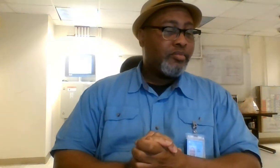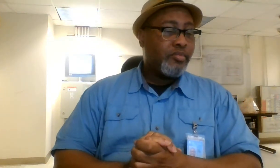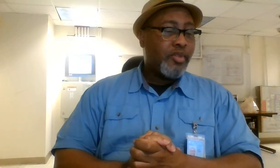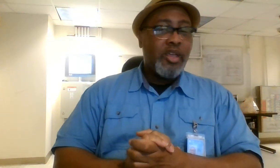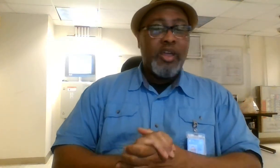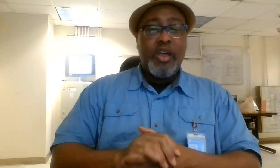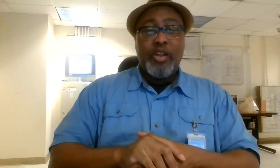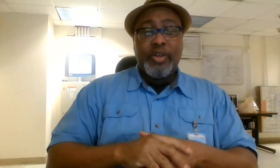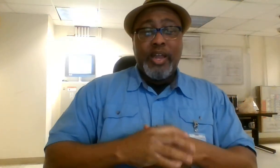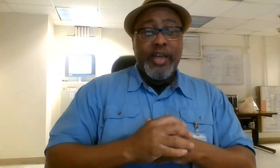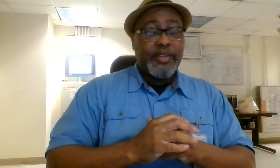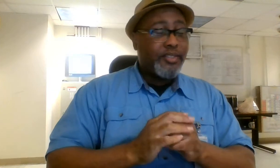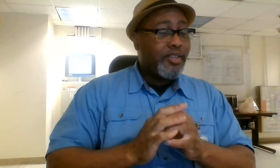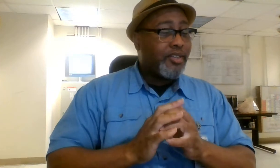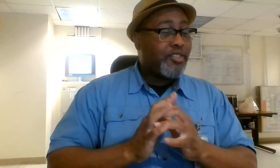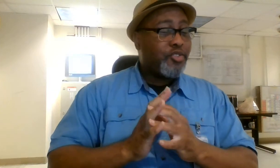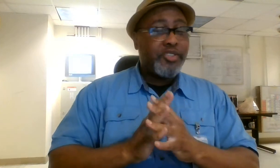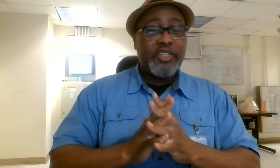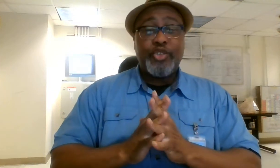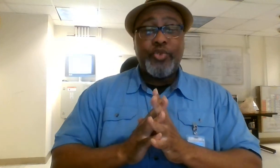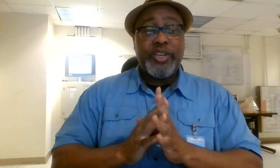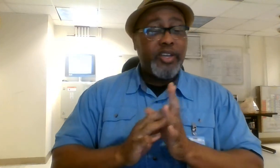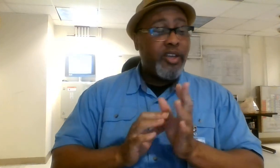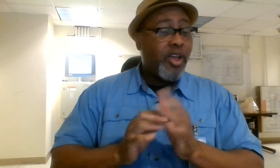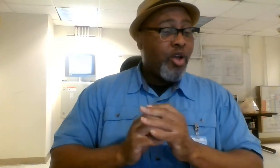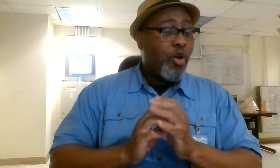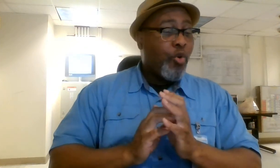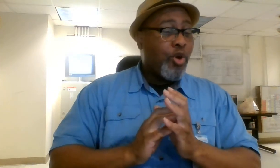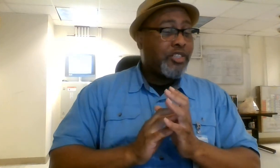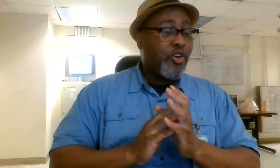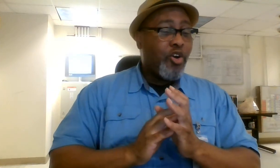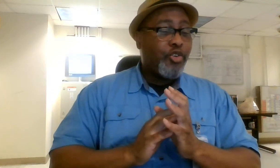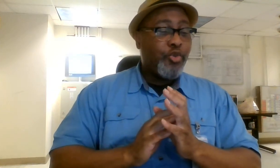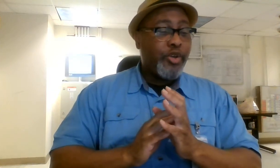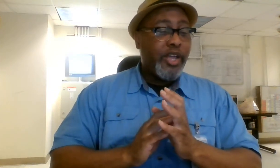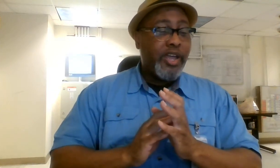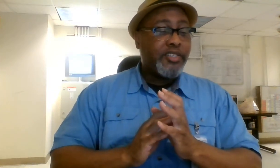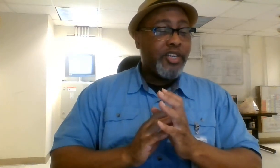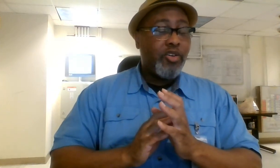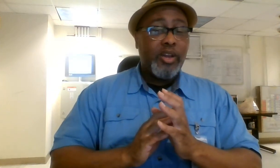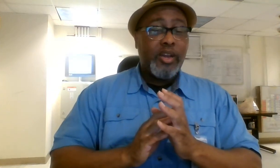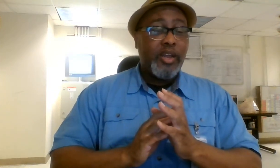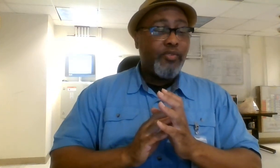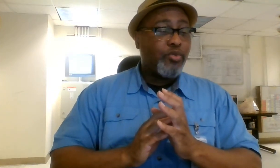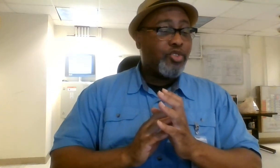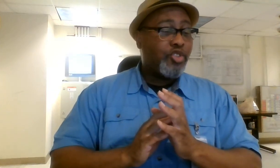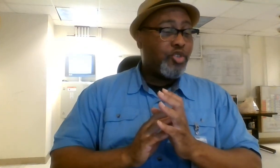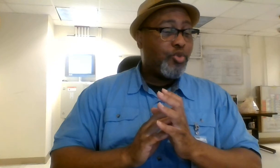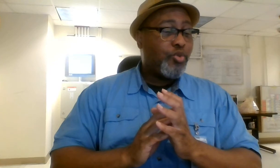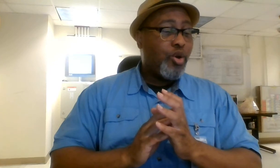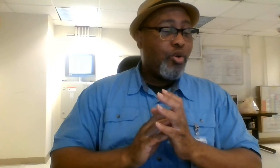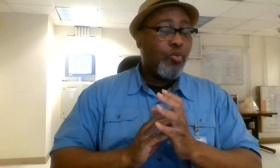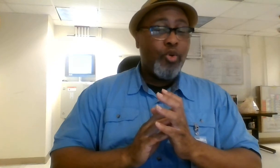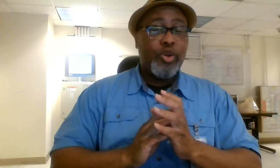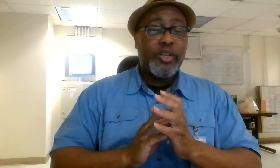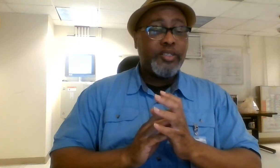Hello, class. This is your teacher, Ricky. I'm going to start doing ASL Level 2, Word List